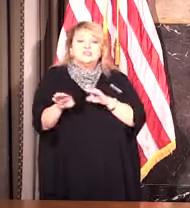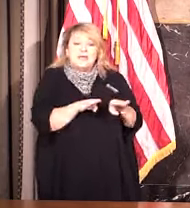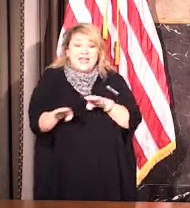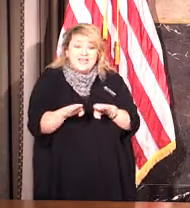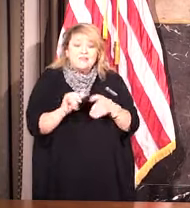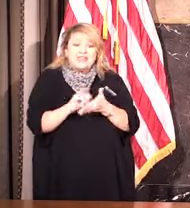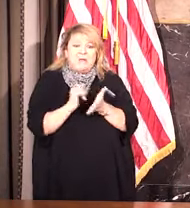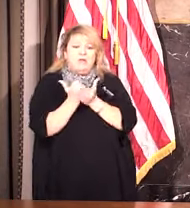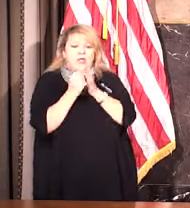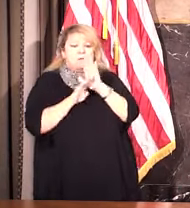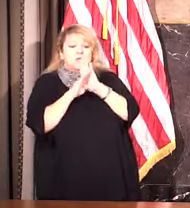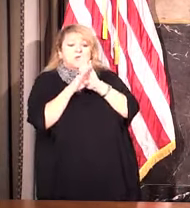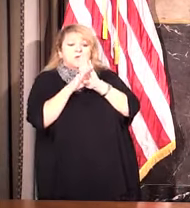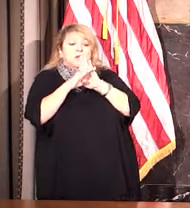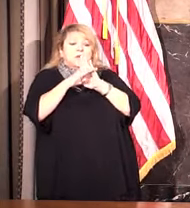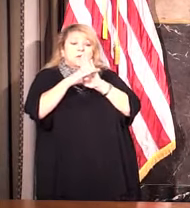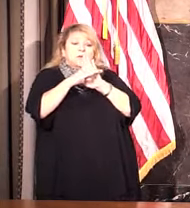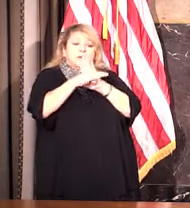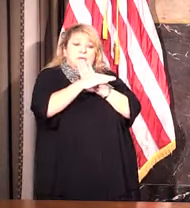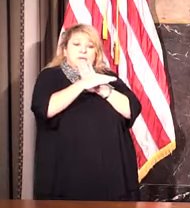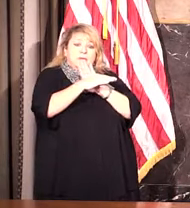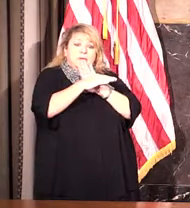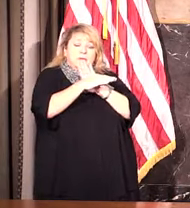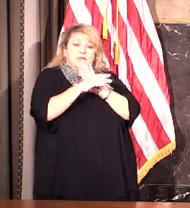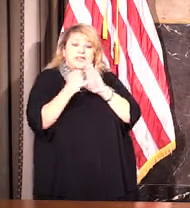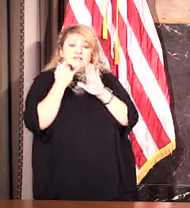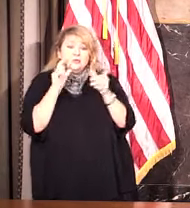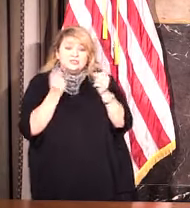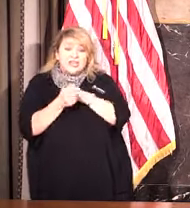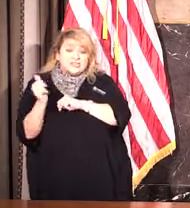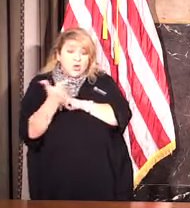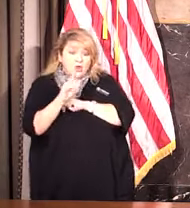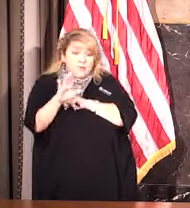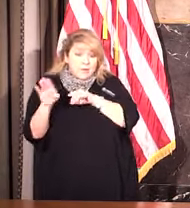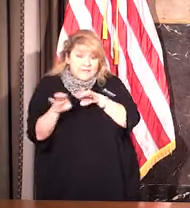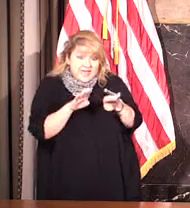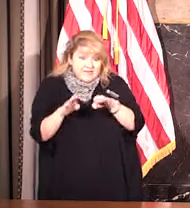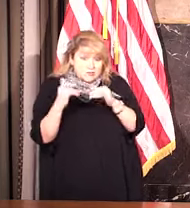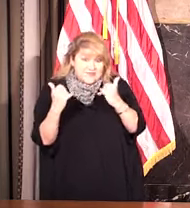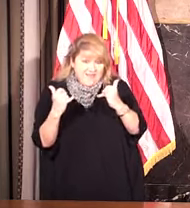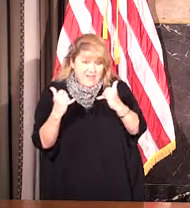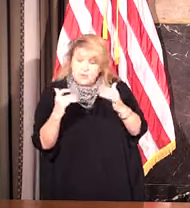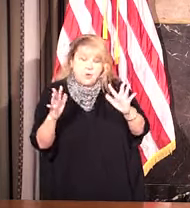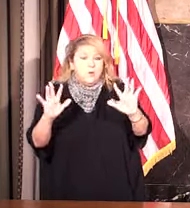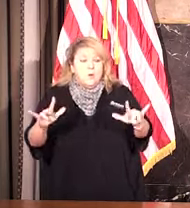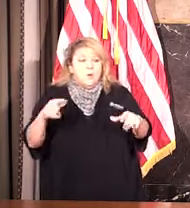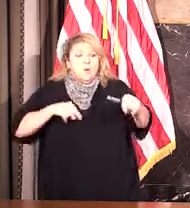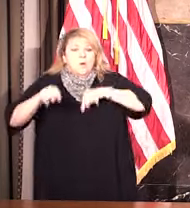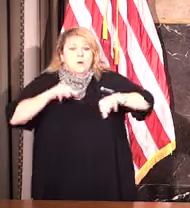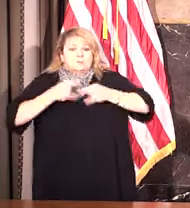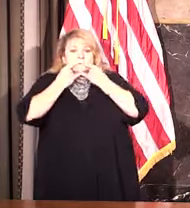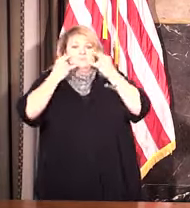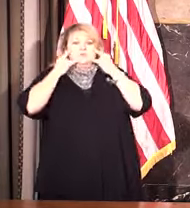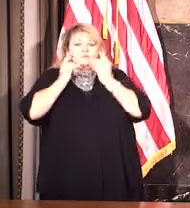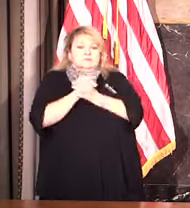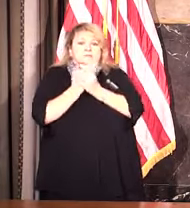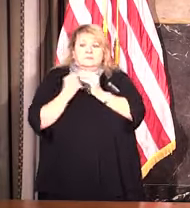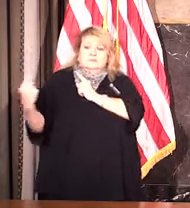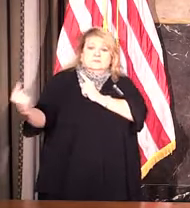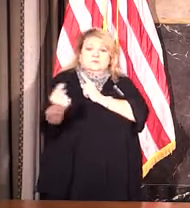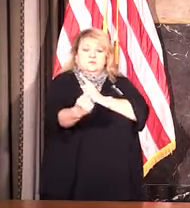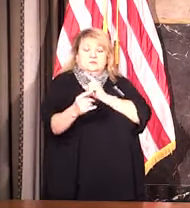the curve, if you changed all the behavior today, you're at least 2 weeks from seeing that bear fruit. So the trajectory you're